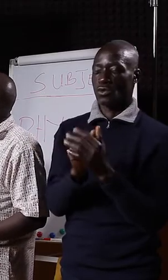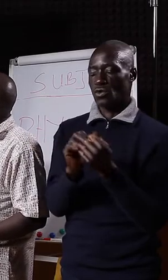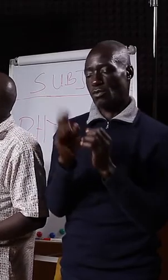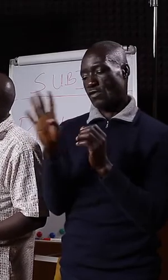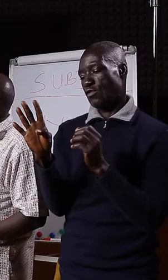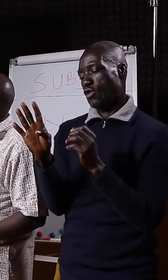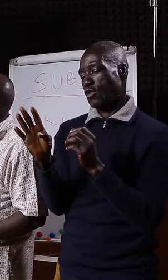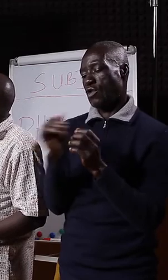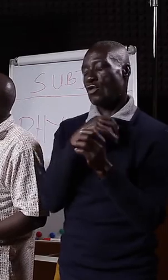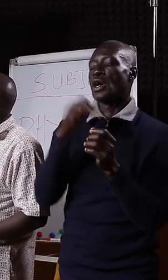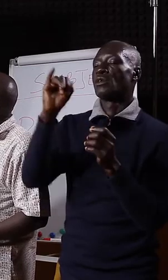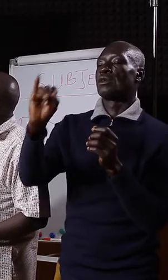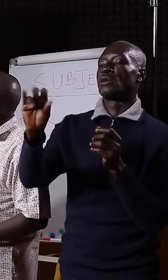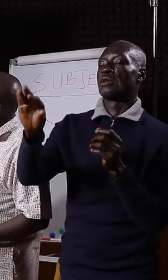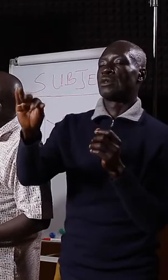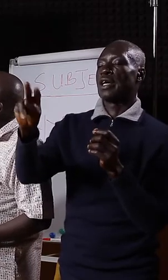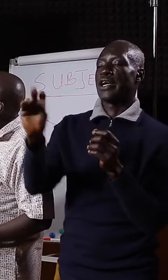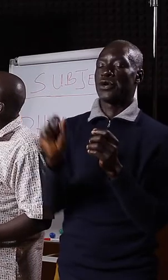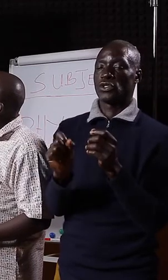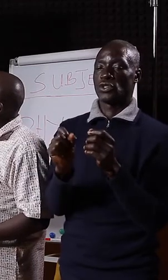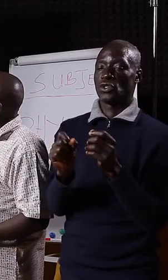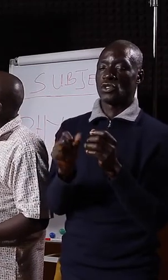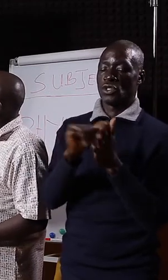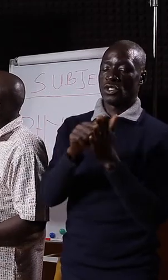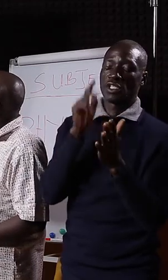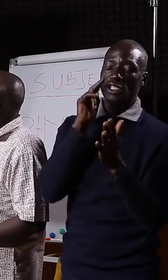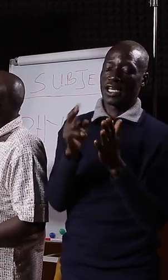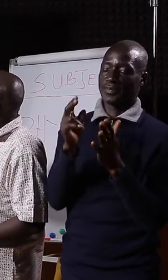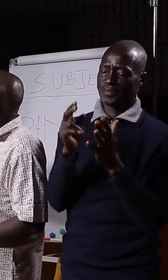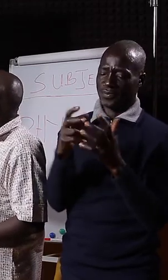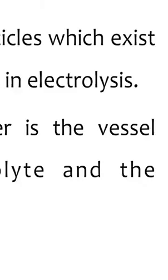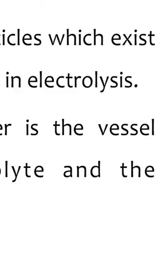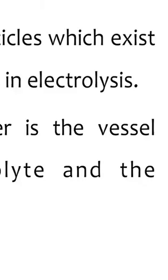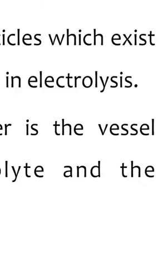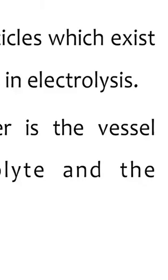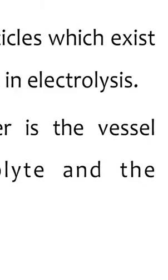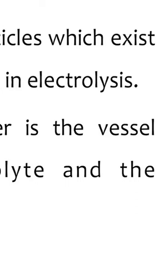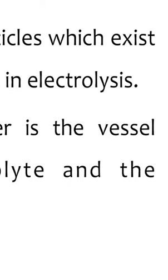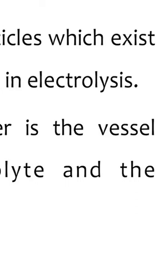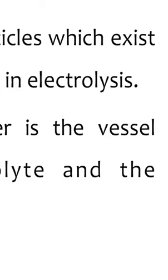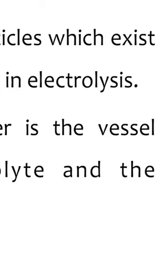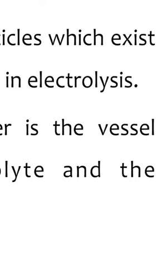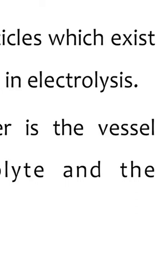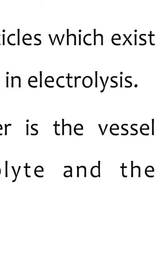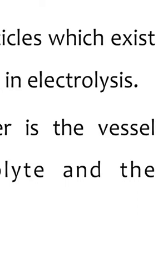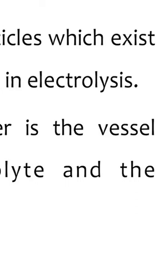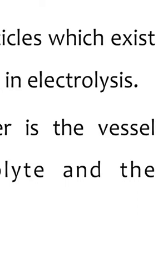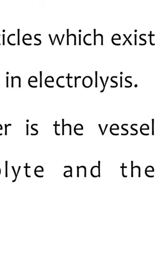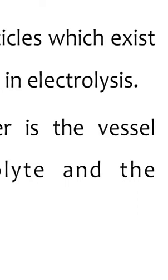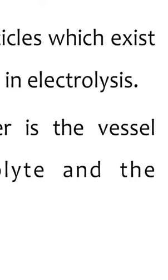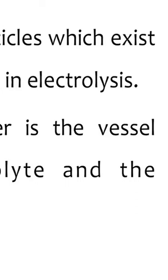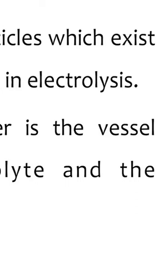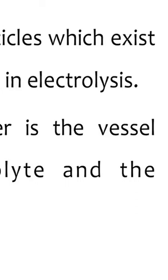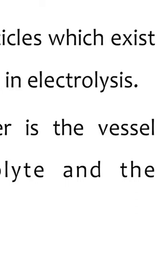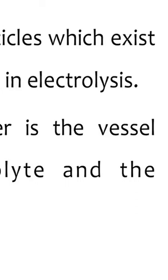4, ions. Ions are charged particles which exist in